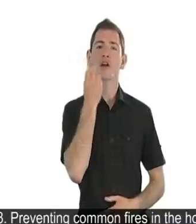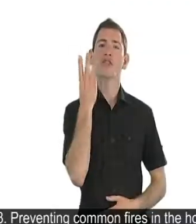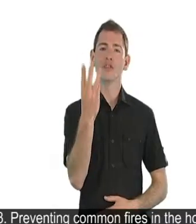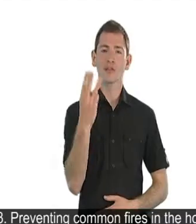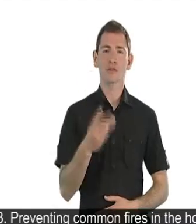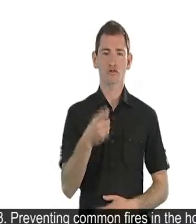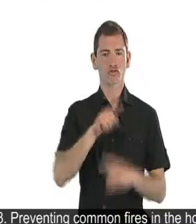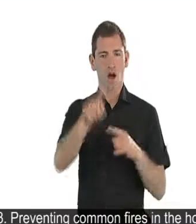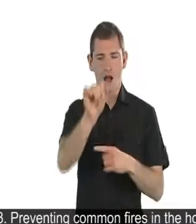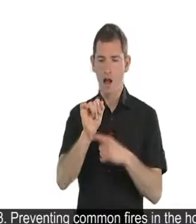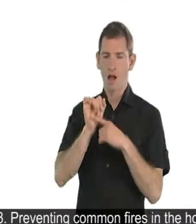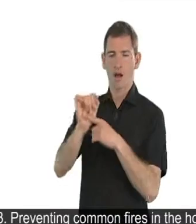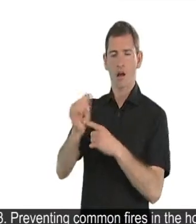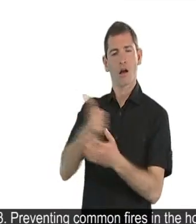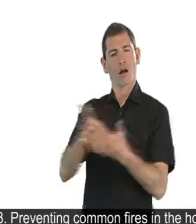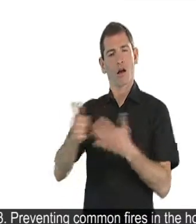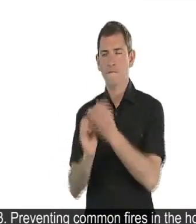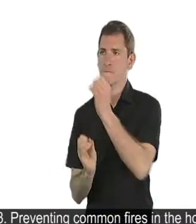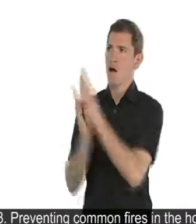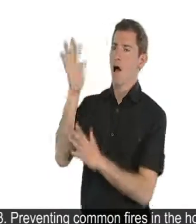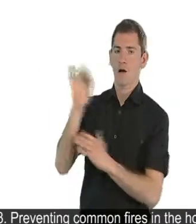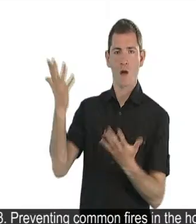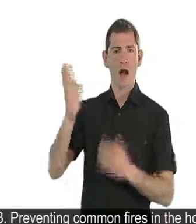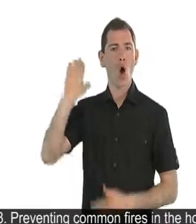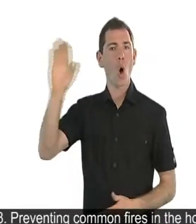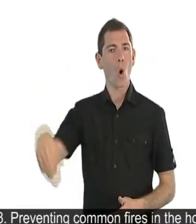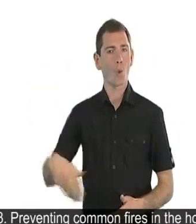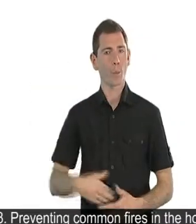Number 3. Preventing common fires in the home.